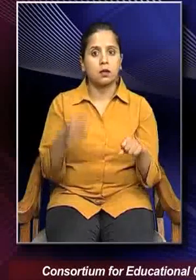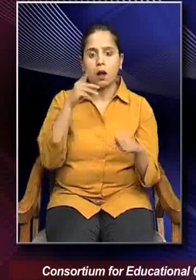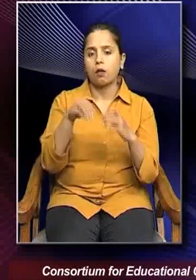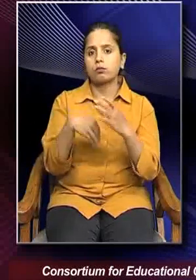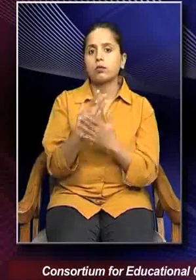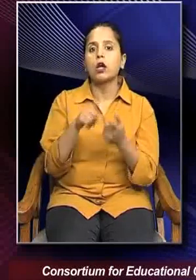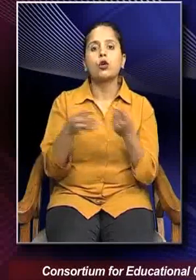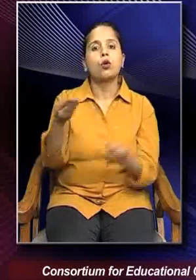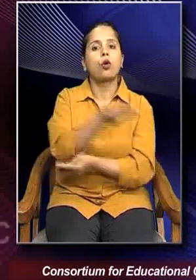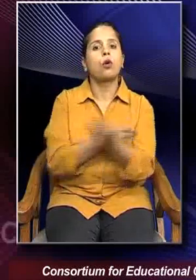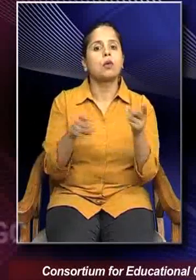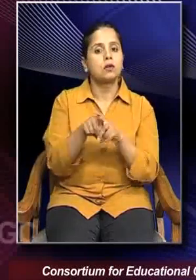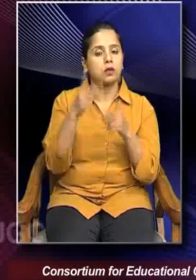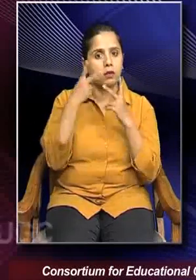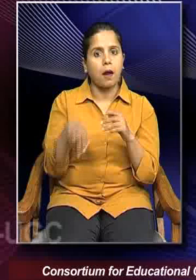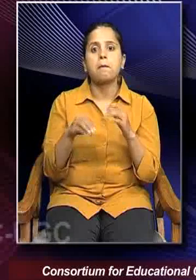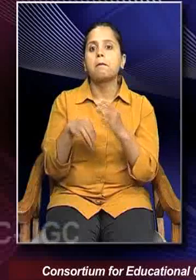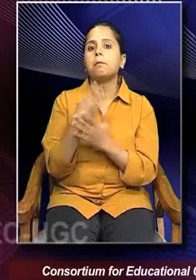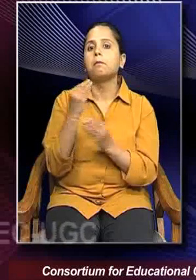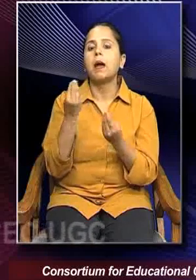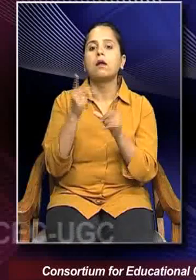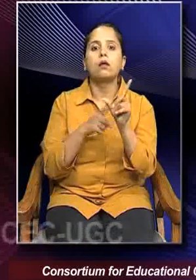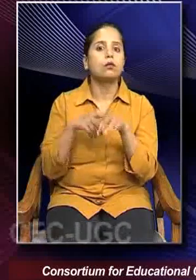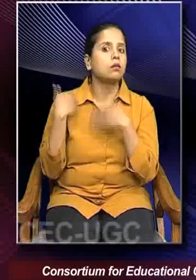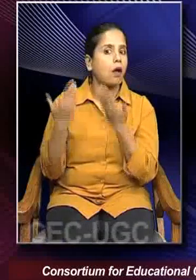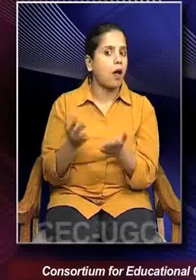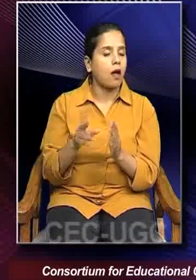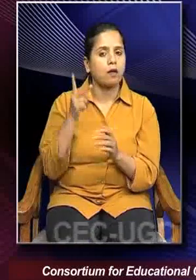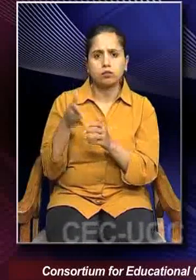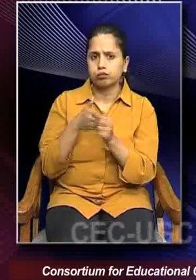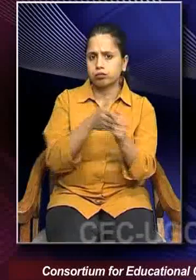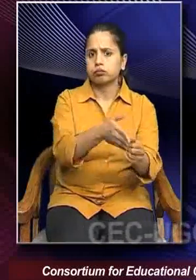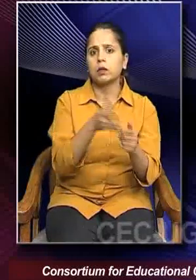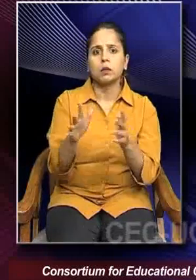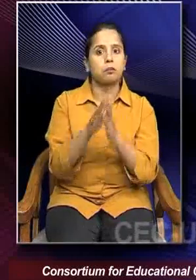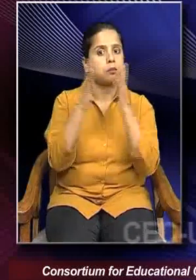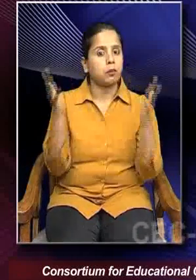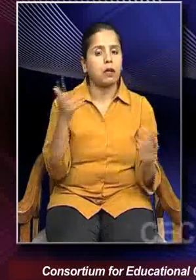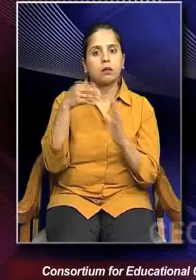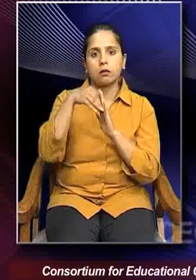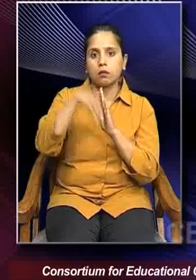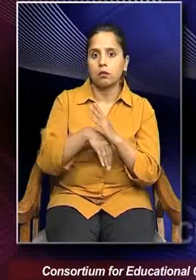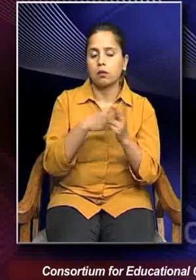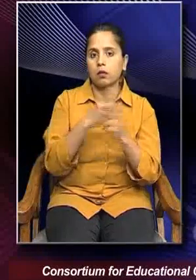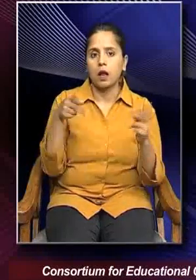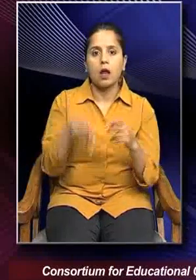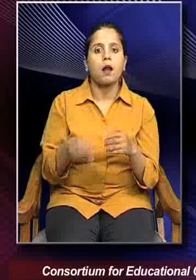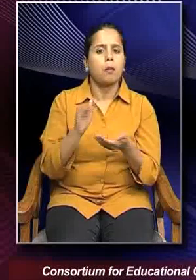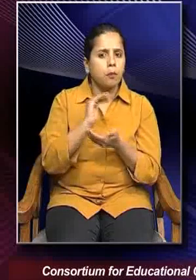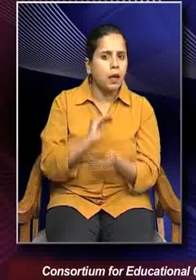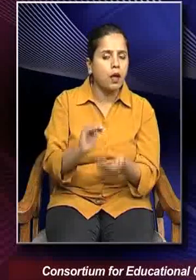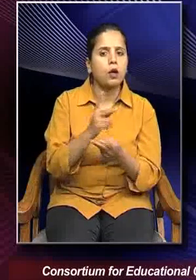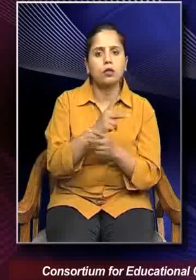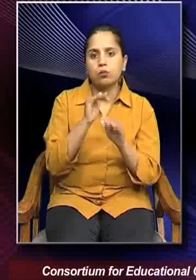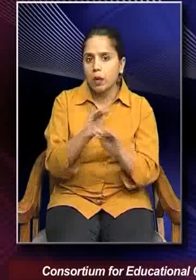emerging economies is also improving over the years, which has led to drastic decline in infant and child